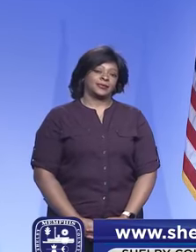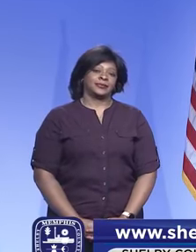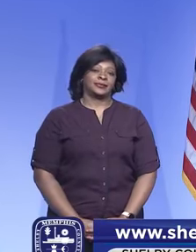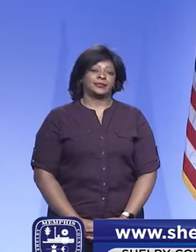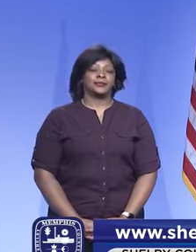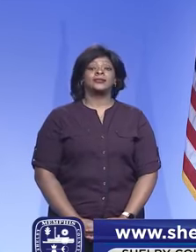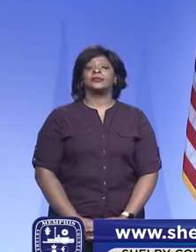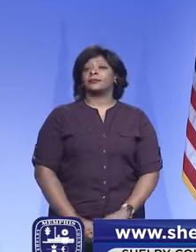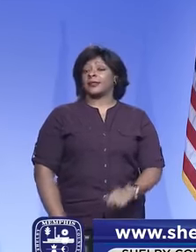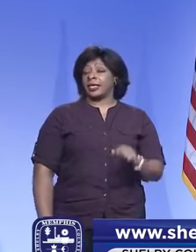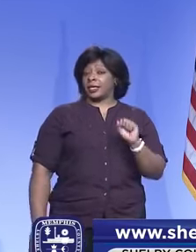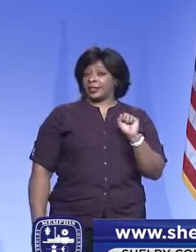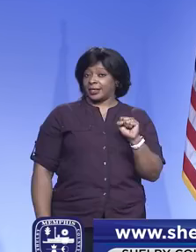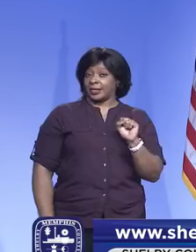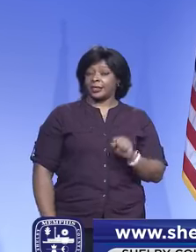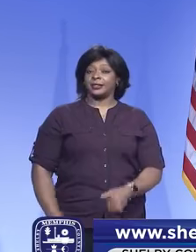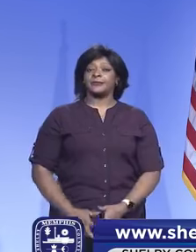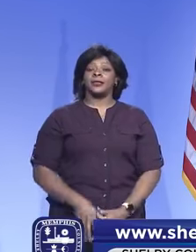Yes, so